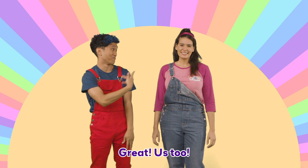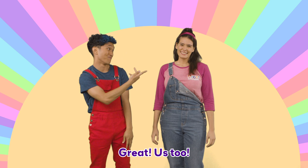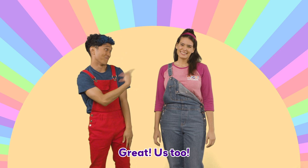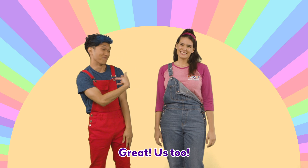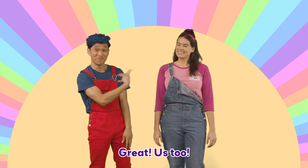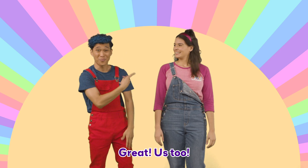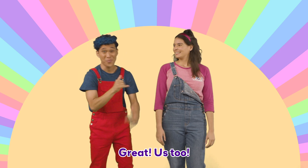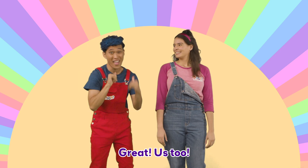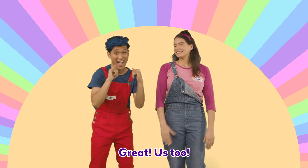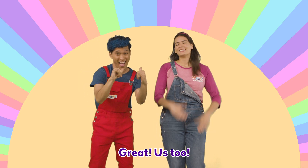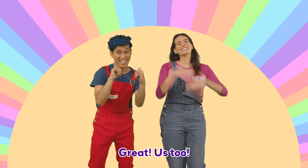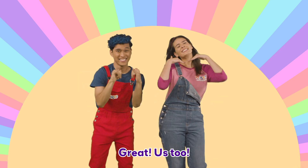Us too.